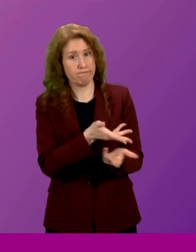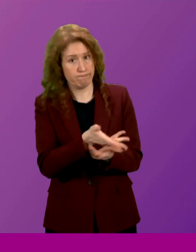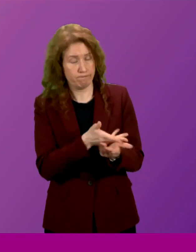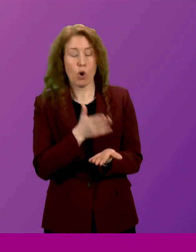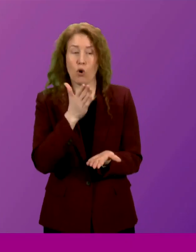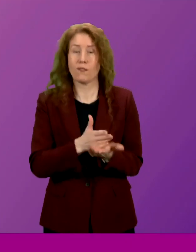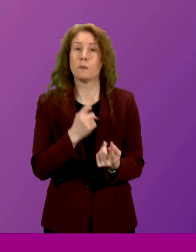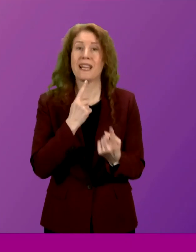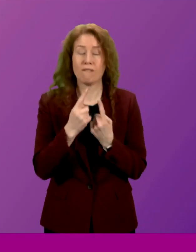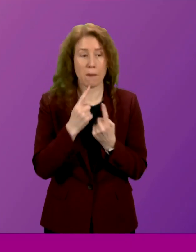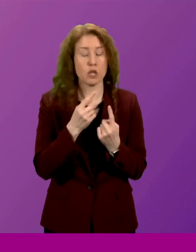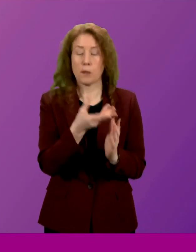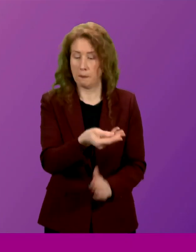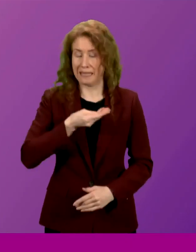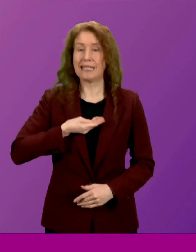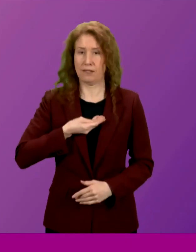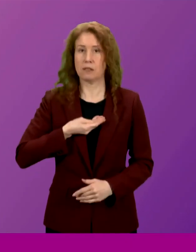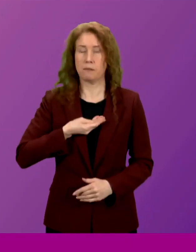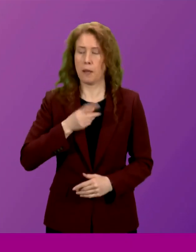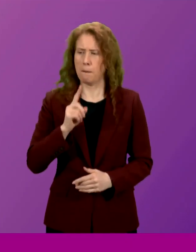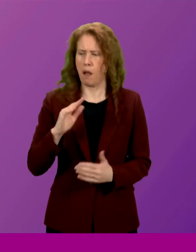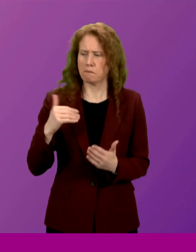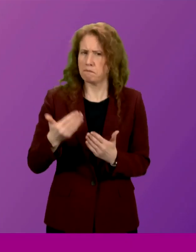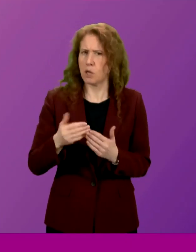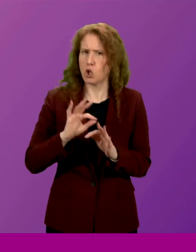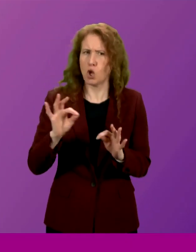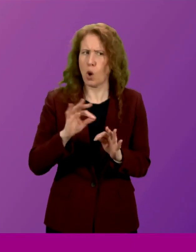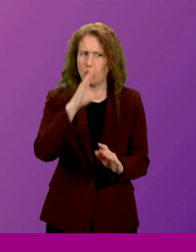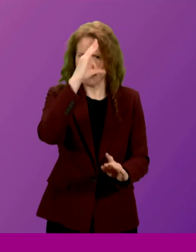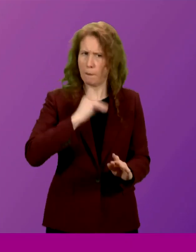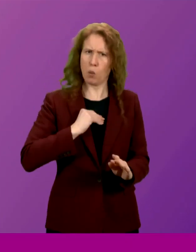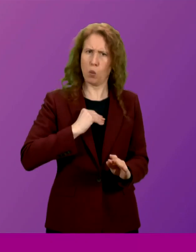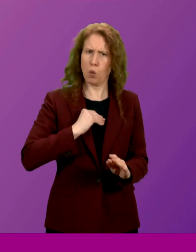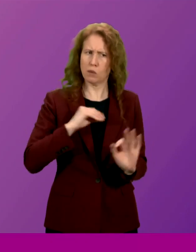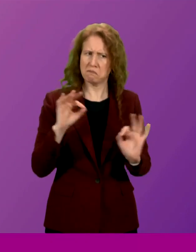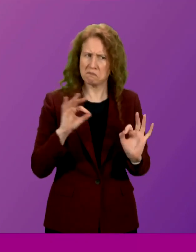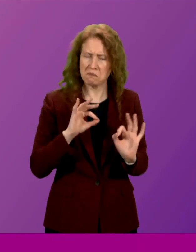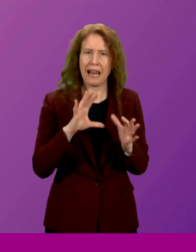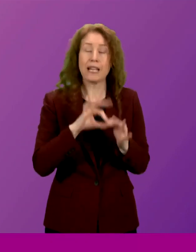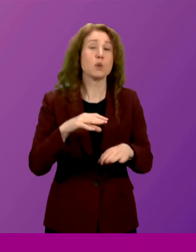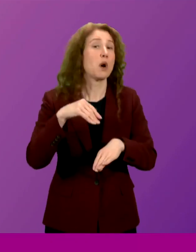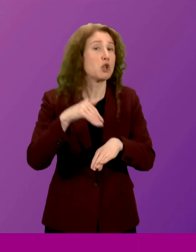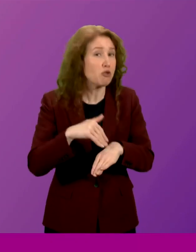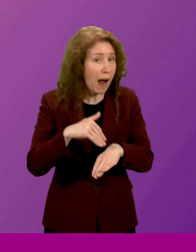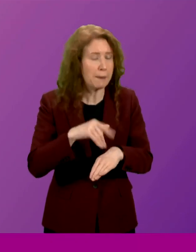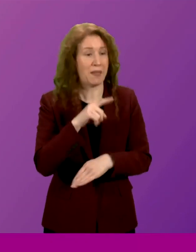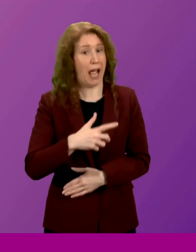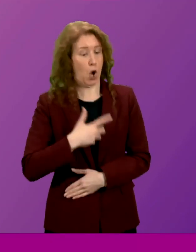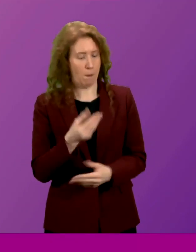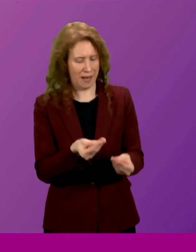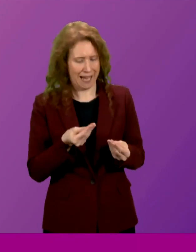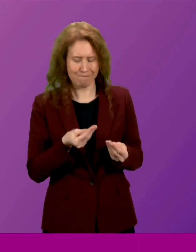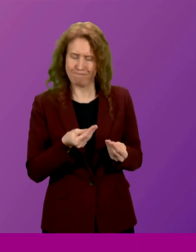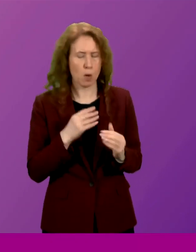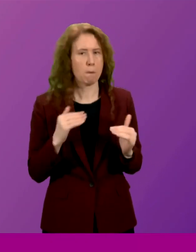confirmed information had been passed to us. But since no report was made to police in reference to any crime, this complaint did not fit